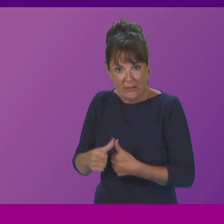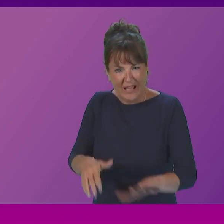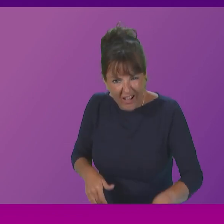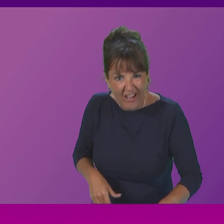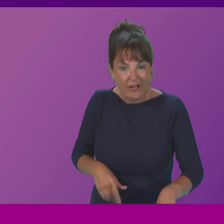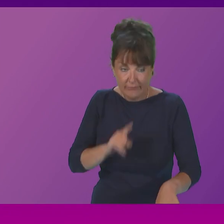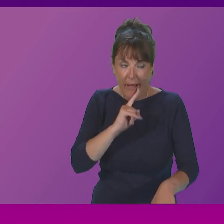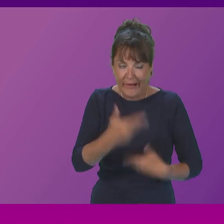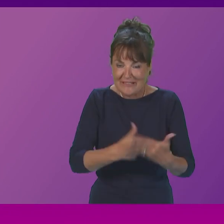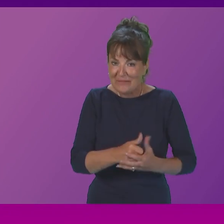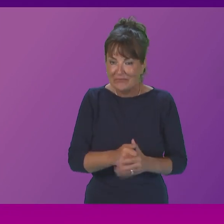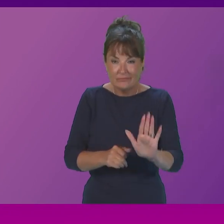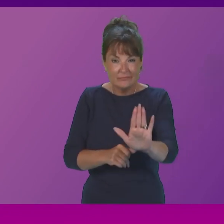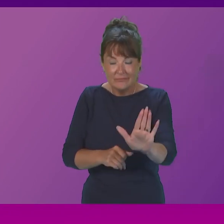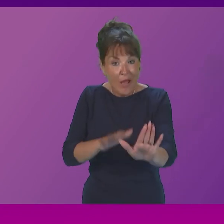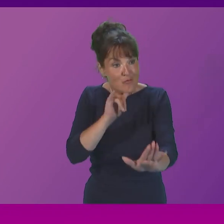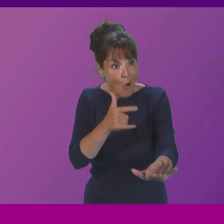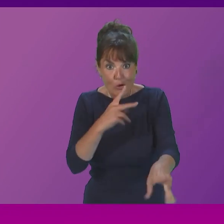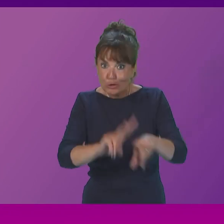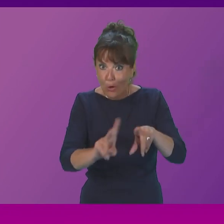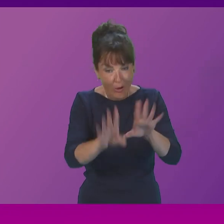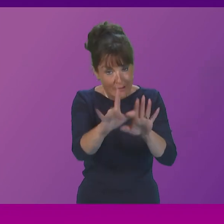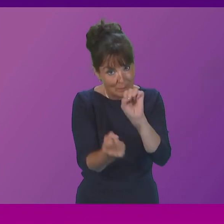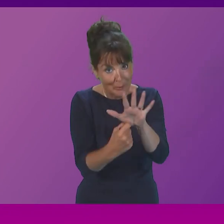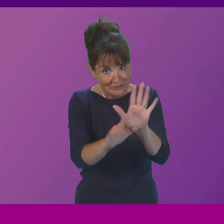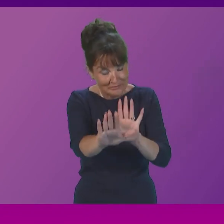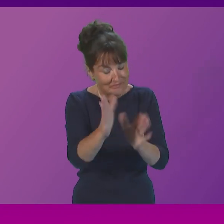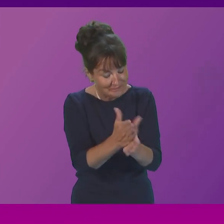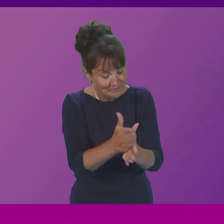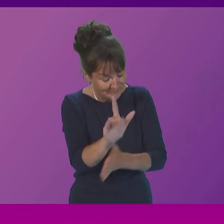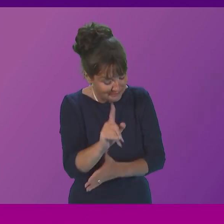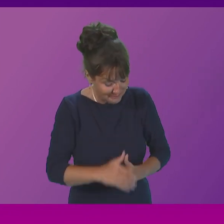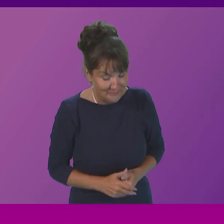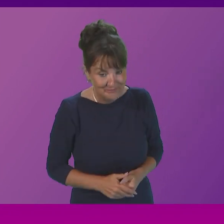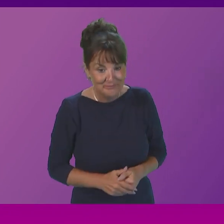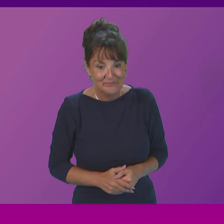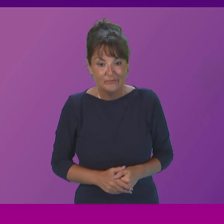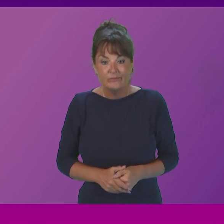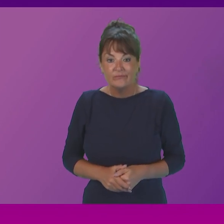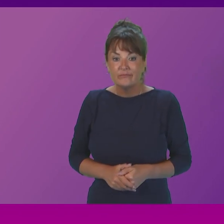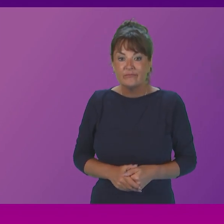that. It's not a flippant thing, it's a really important thing. I'm sorry.